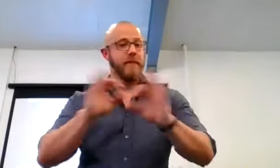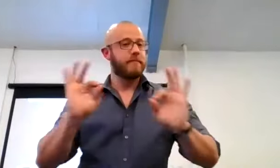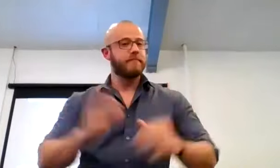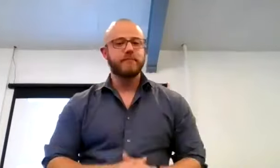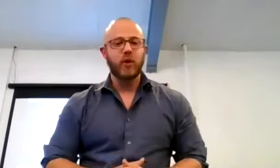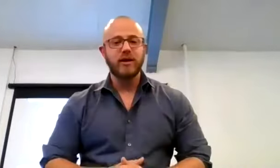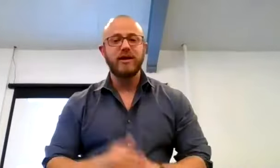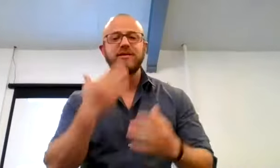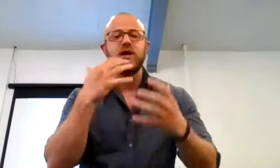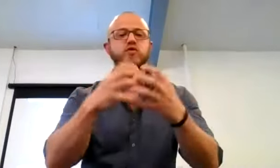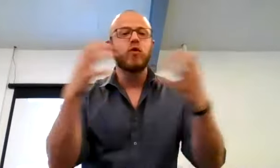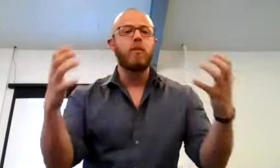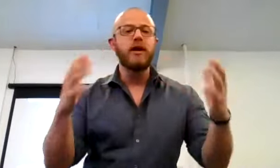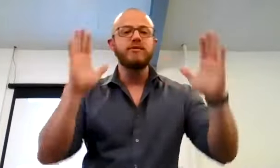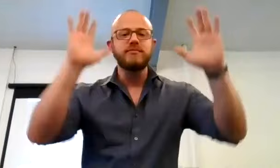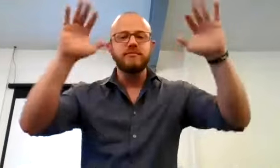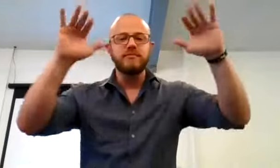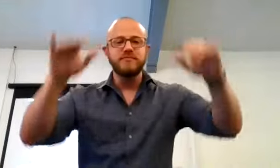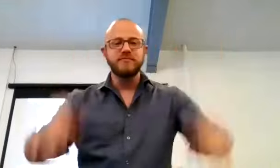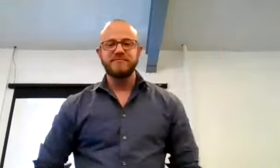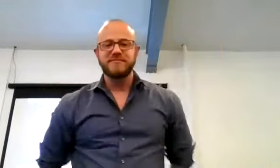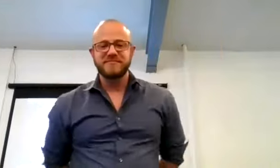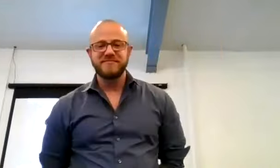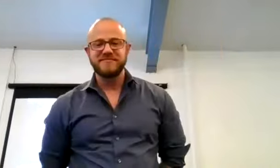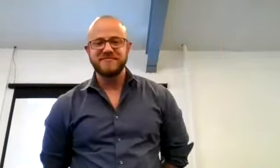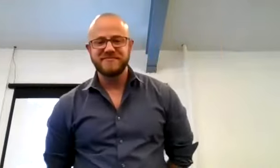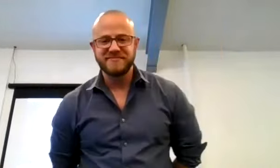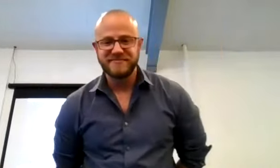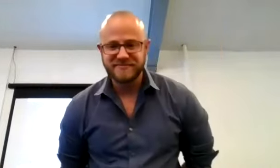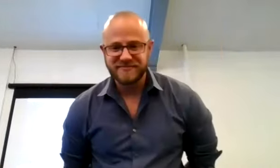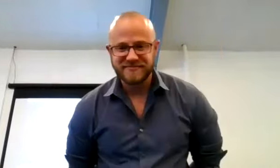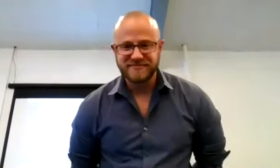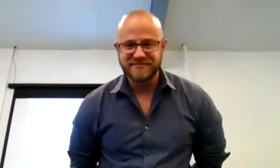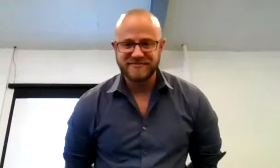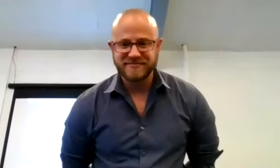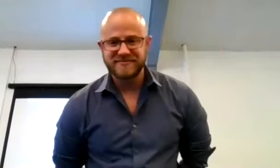on the same page at the same time with learning. Okay, thank you so much. Bye-bye, everybody.